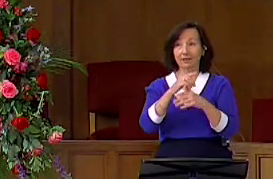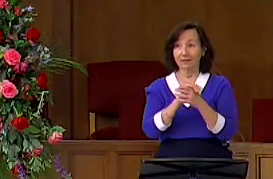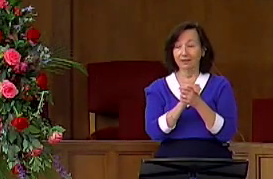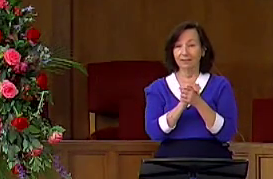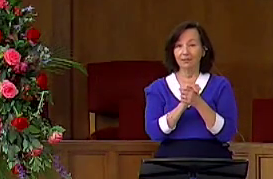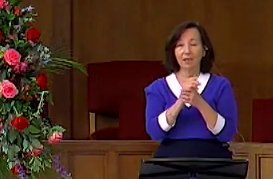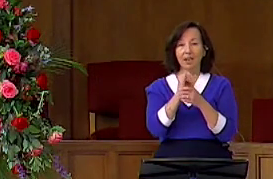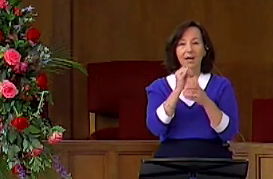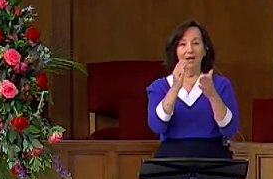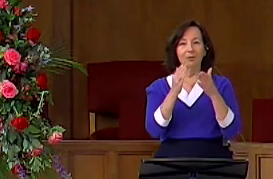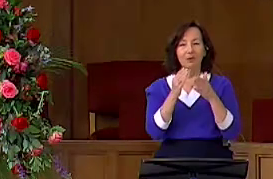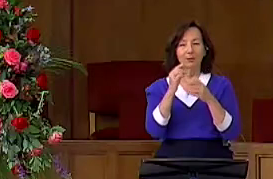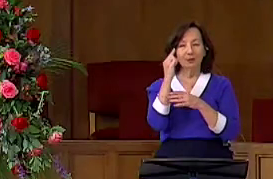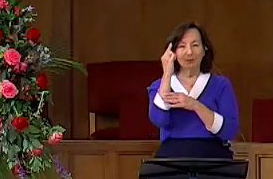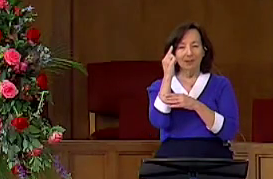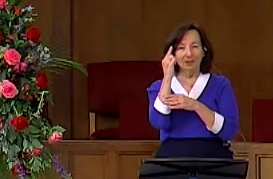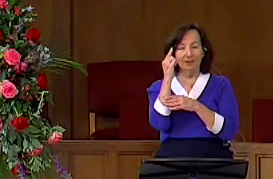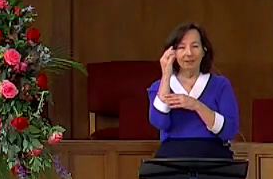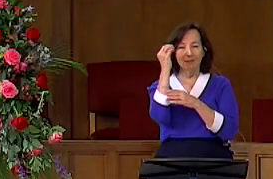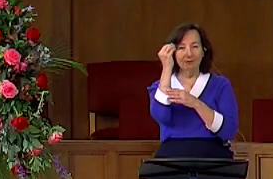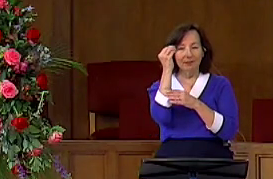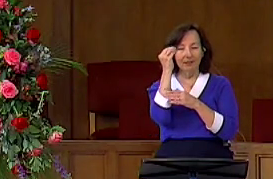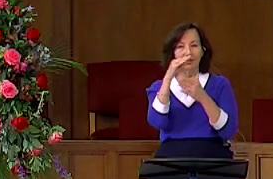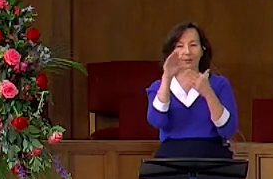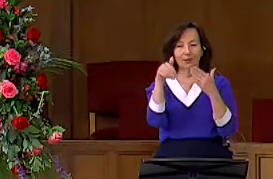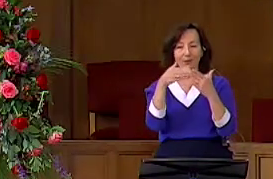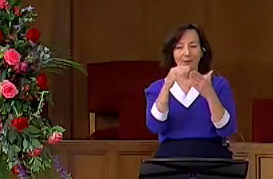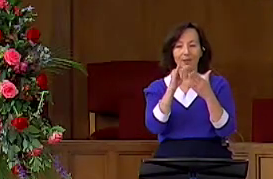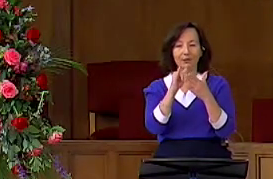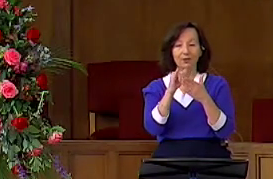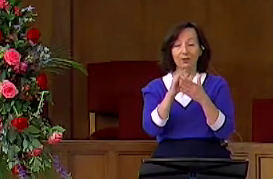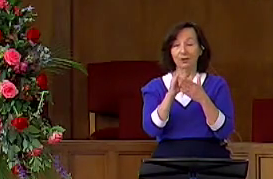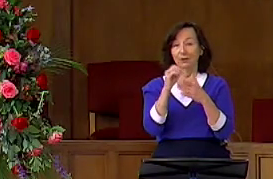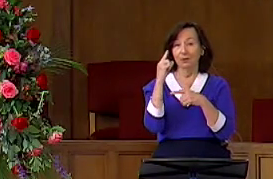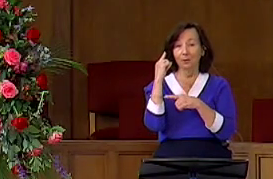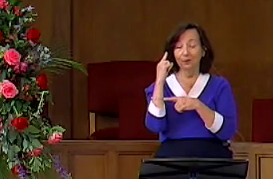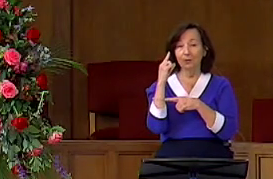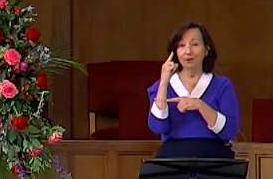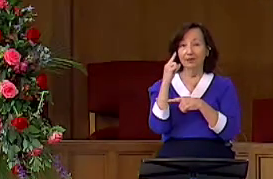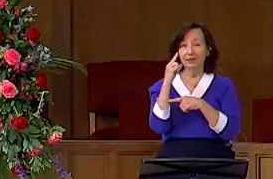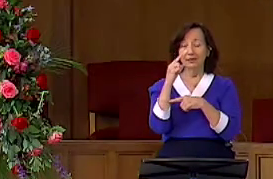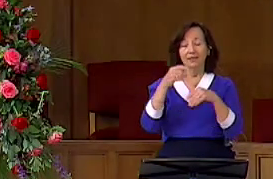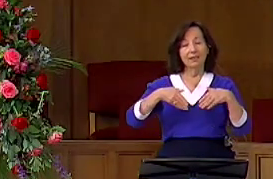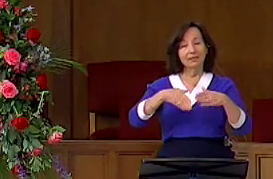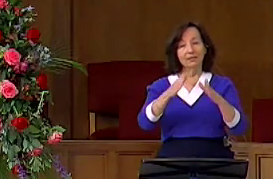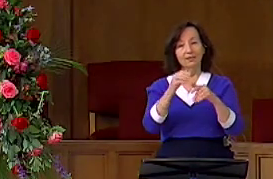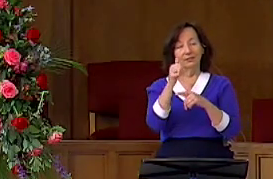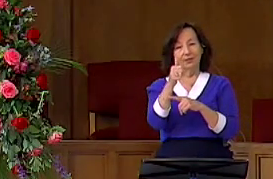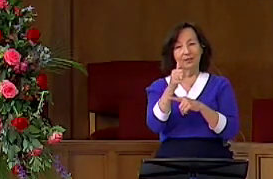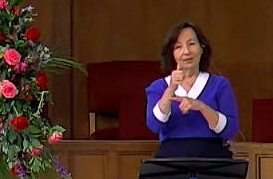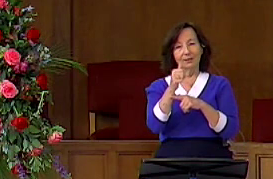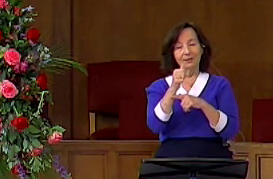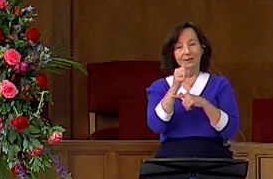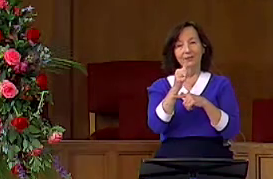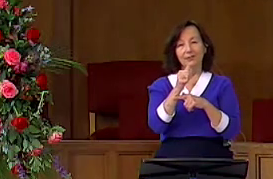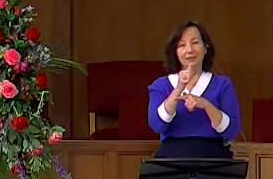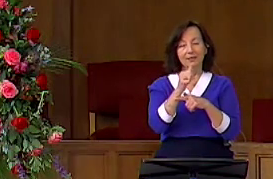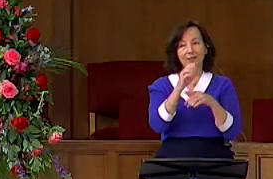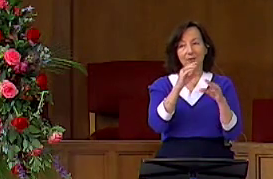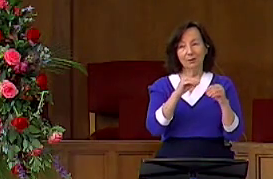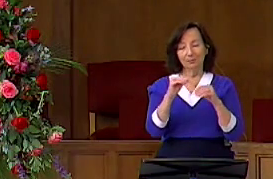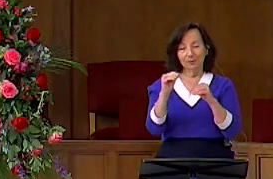I want you to meditate and reflect on all that you heard and hear and allow yourself to move